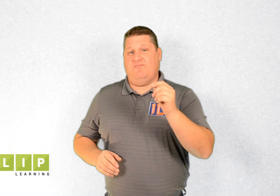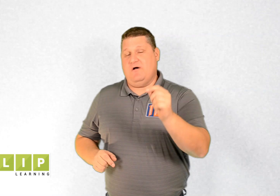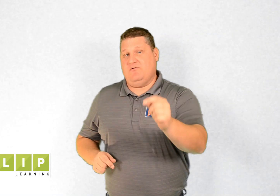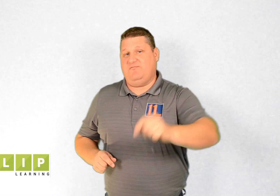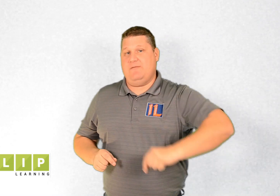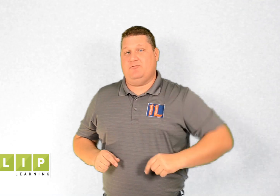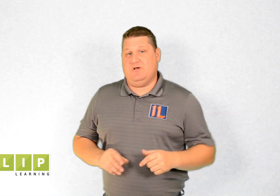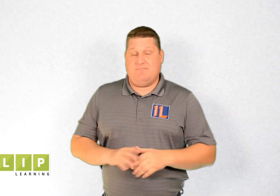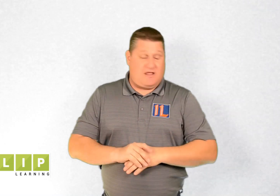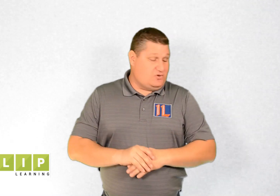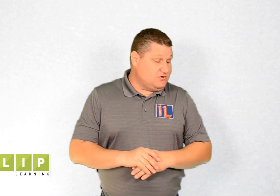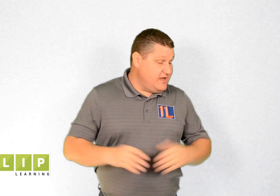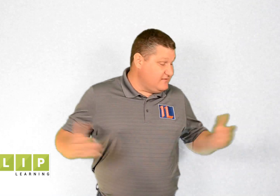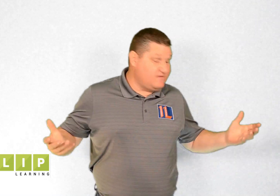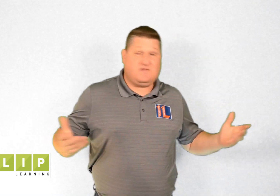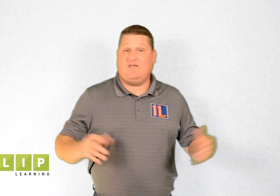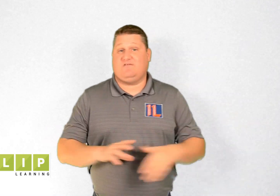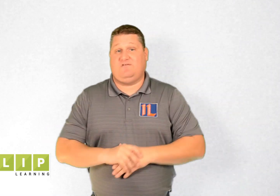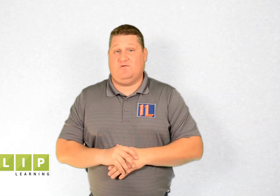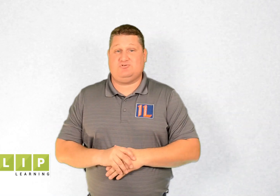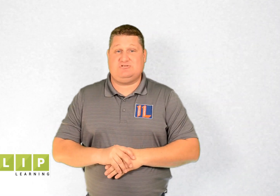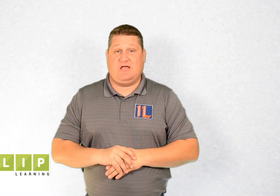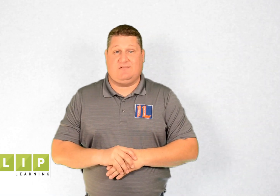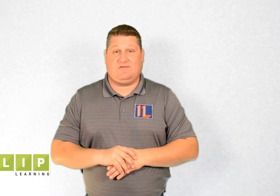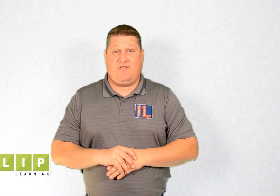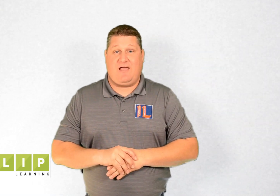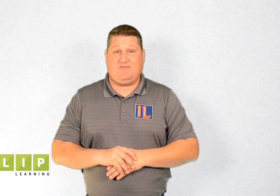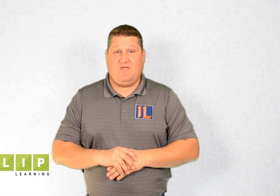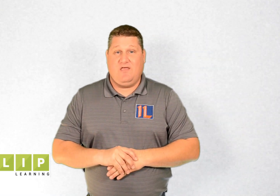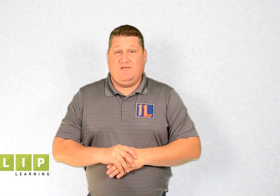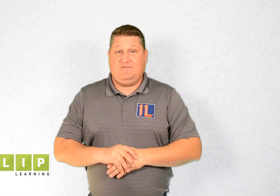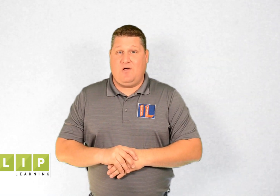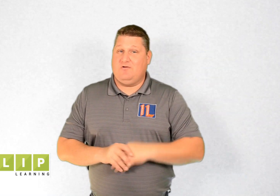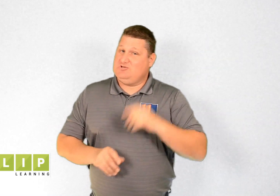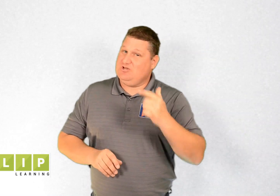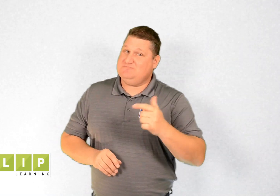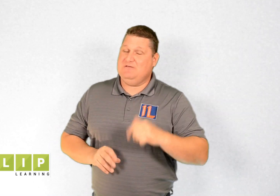what flipped learning might look like, in this case in a social science class. So just because